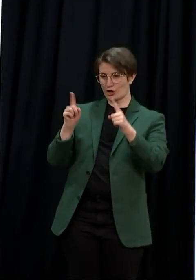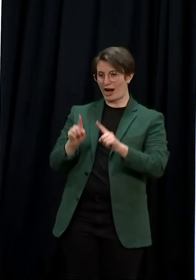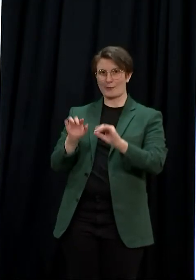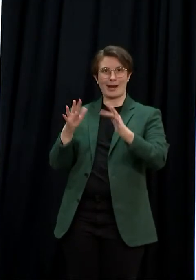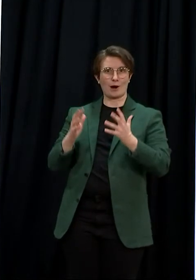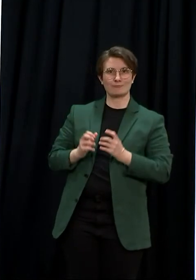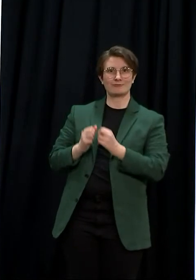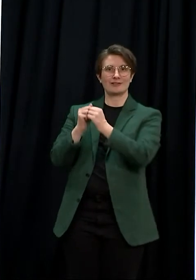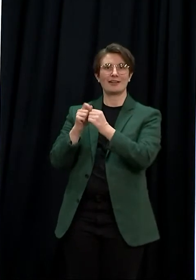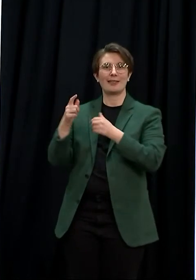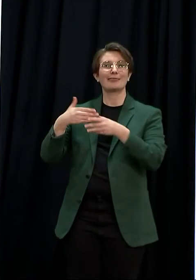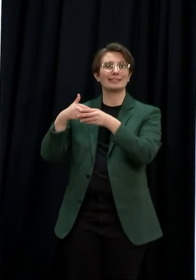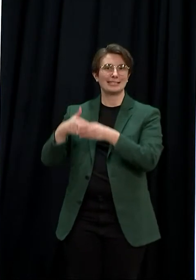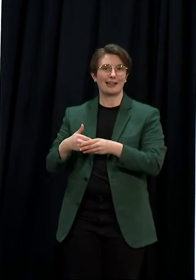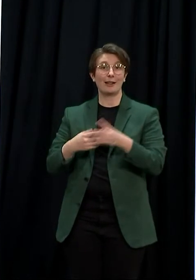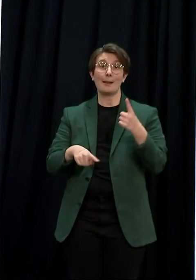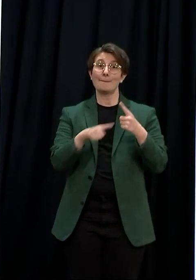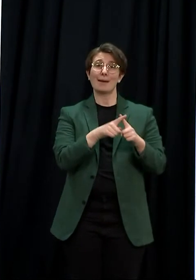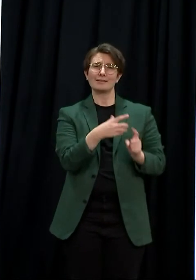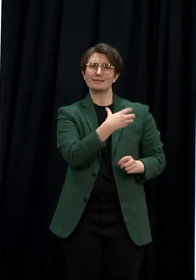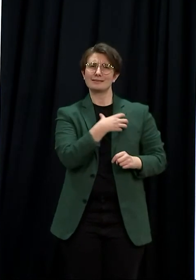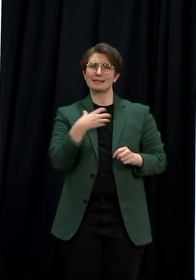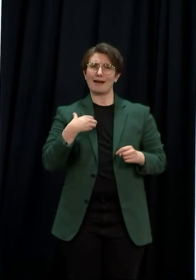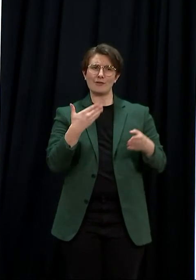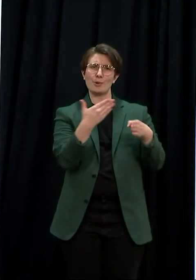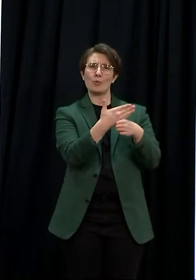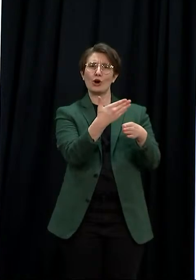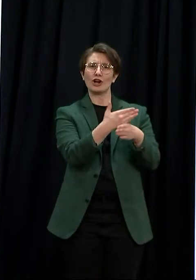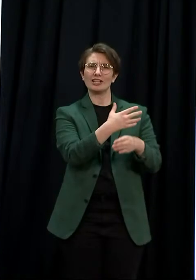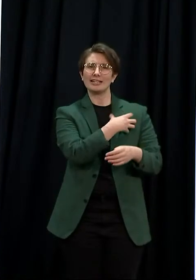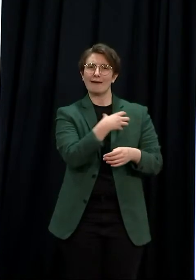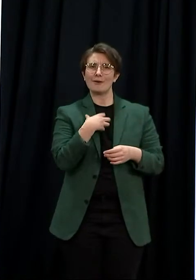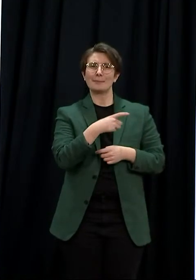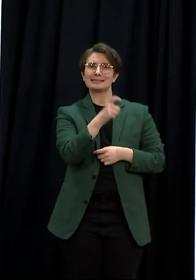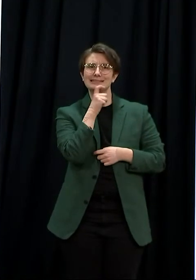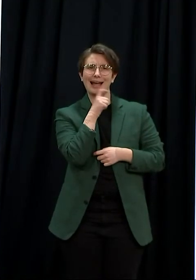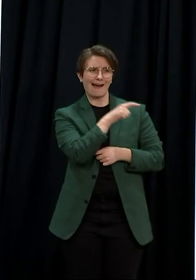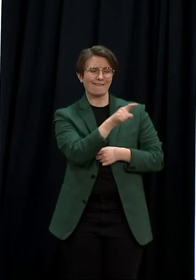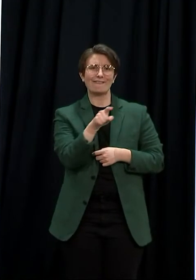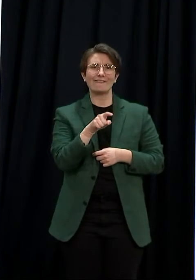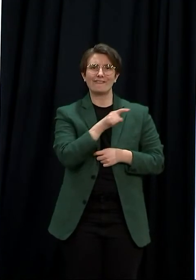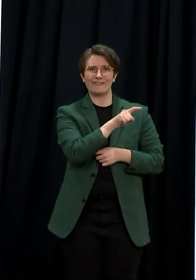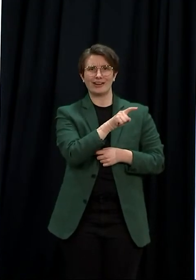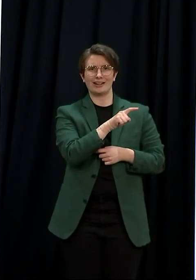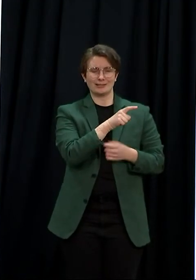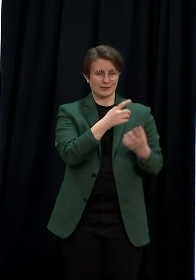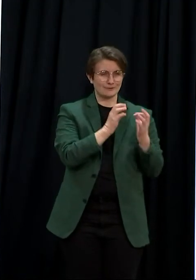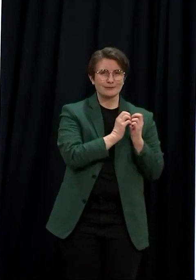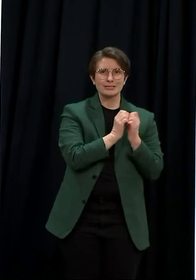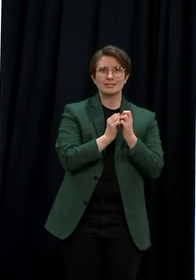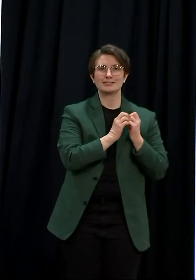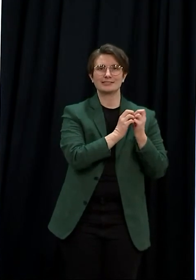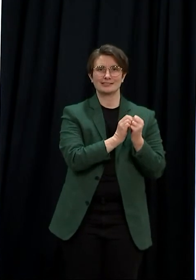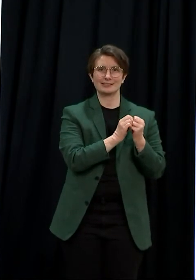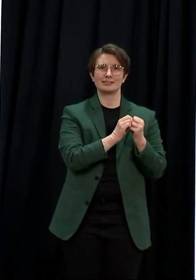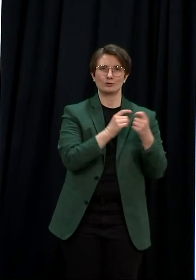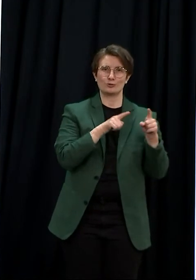Law, Treasury, and to many others who have been working behind the scenes to negotiate this agreement. It has been a real team